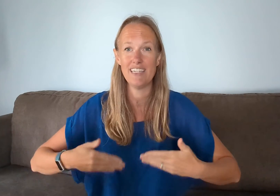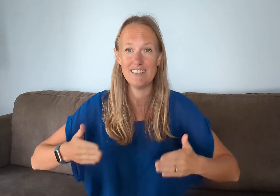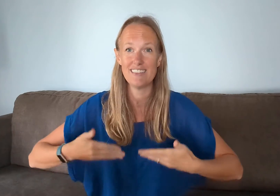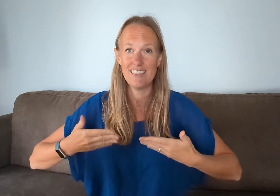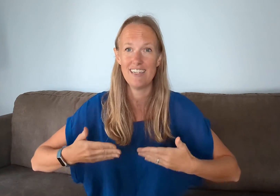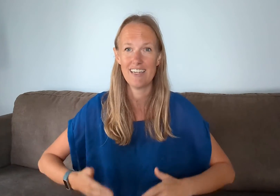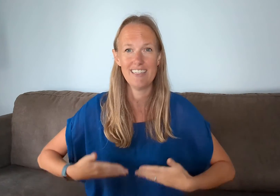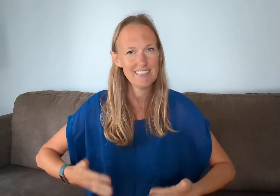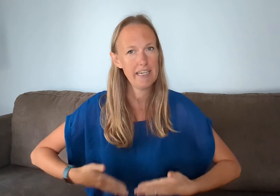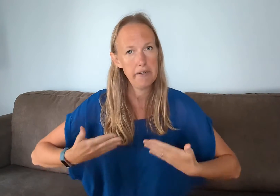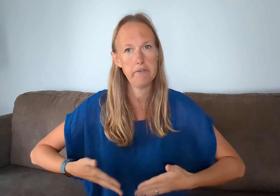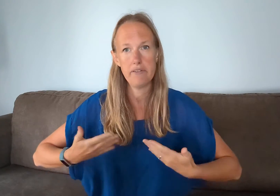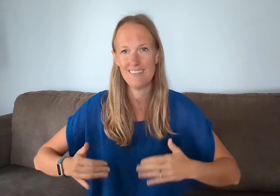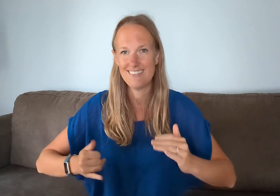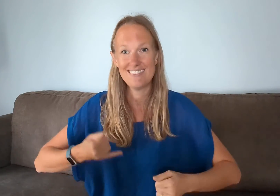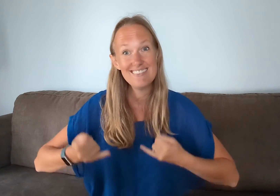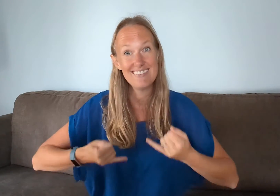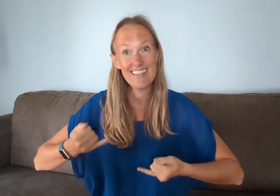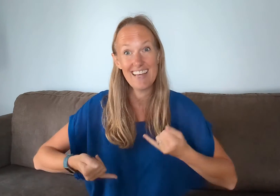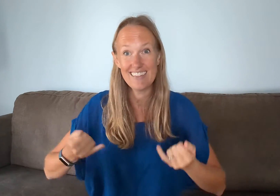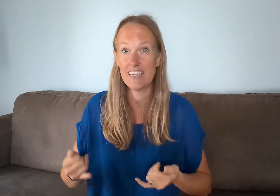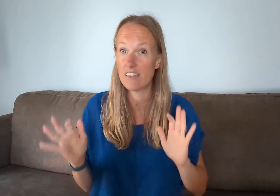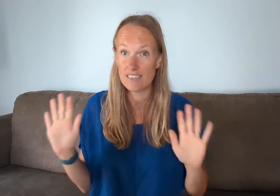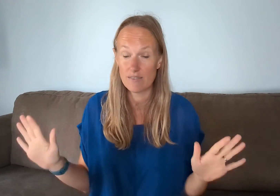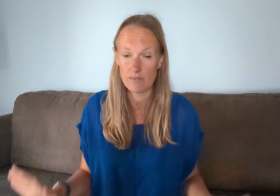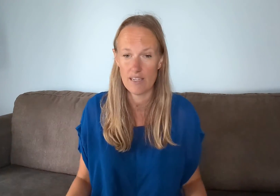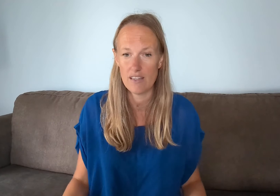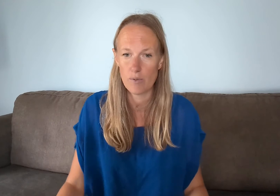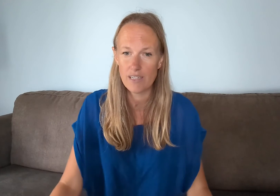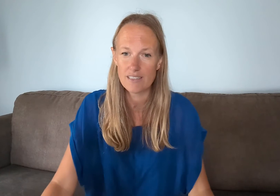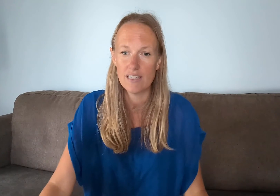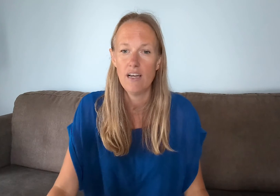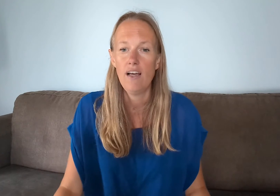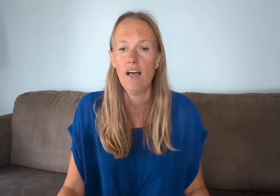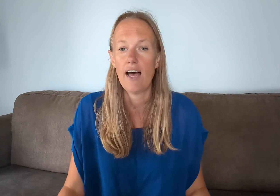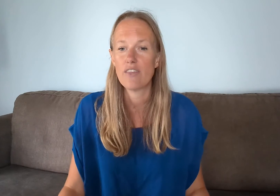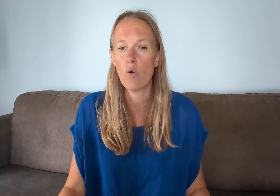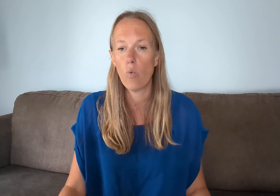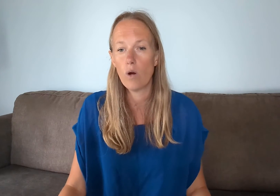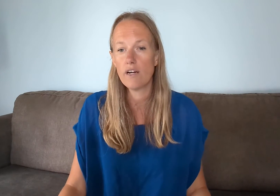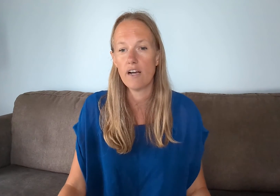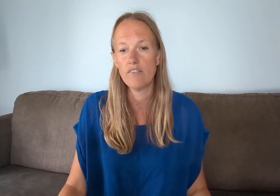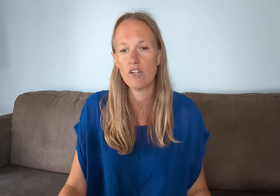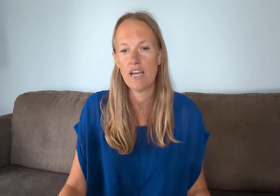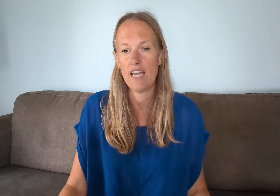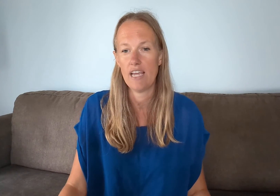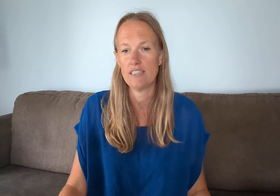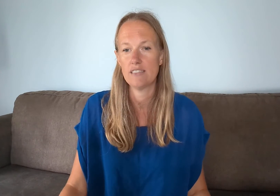pinkies. Okay, just kind of like that. Either works. at the work of your hands.